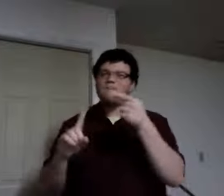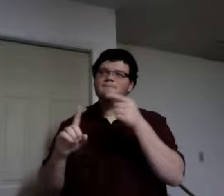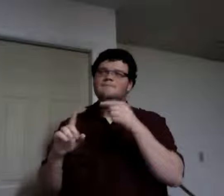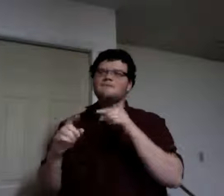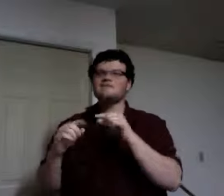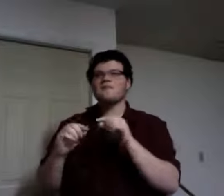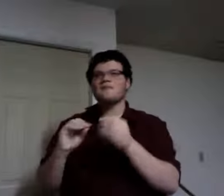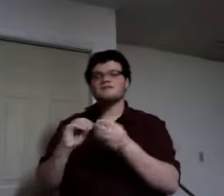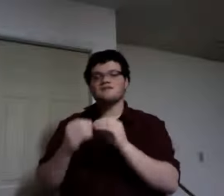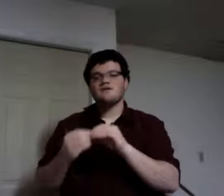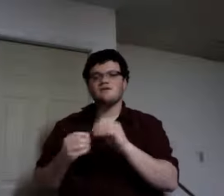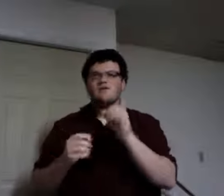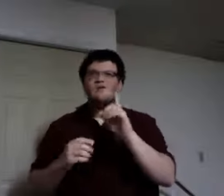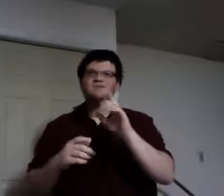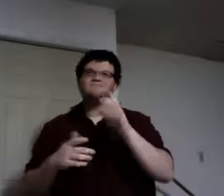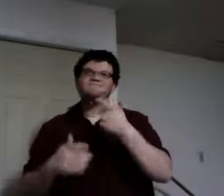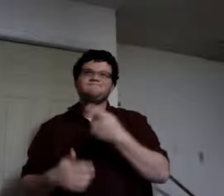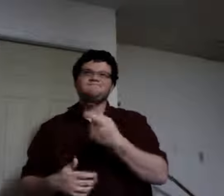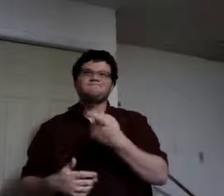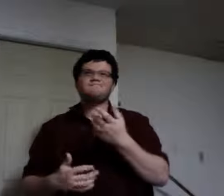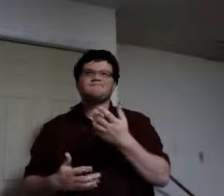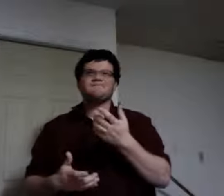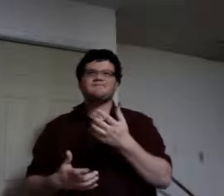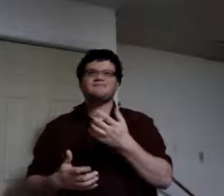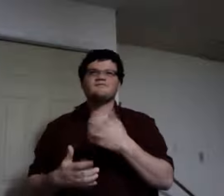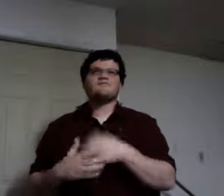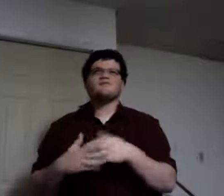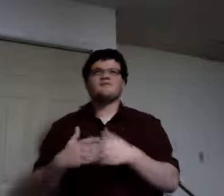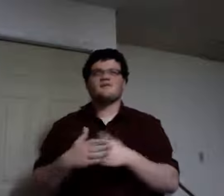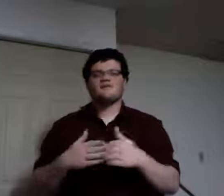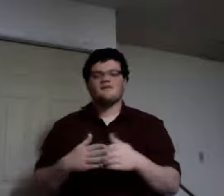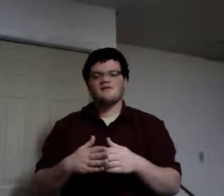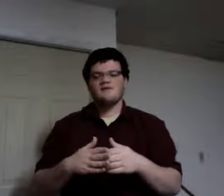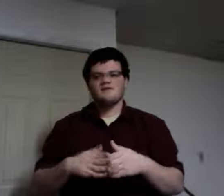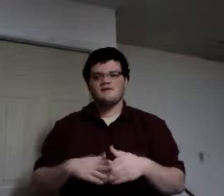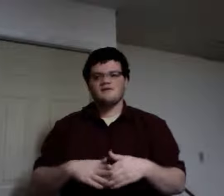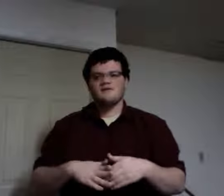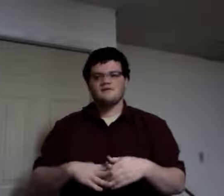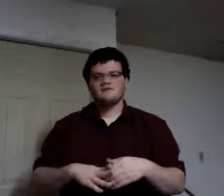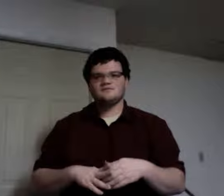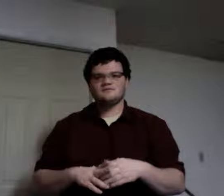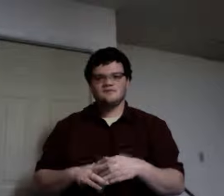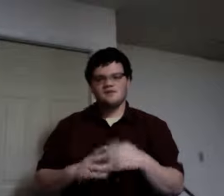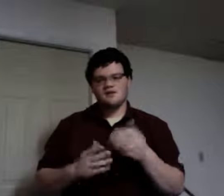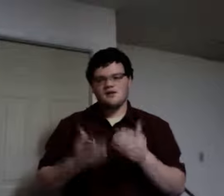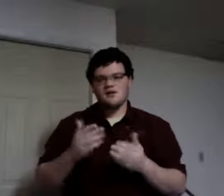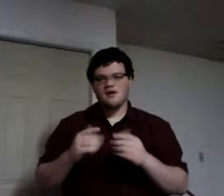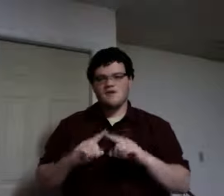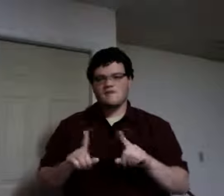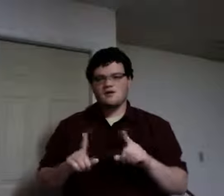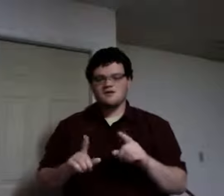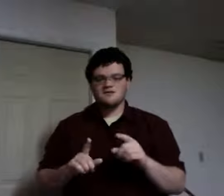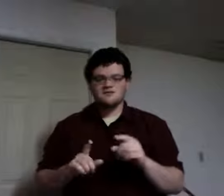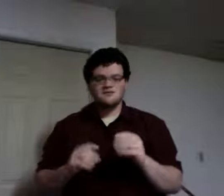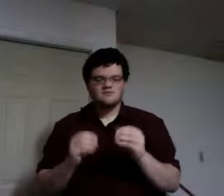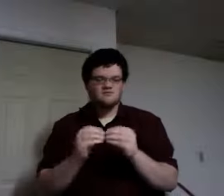the heavy mass gets so large that you start this fusion. But the smaller you are above that threshold, the slower the fusion will occur.